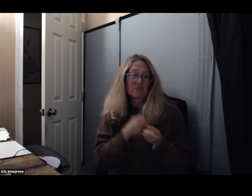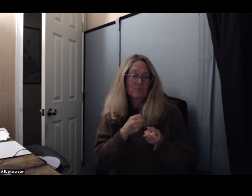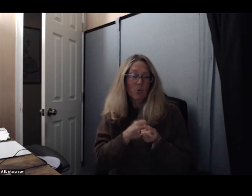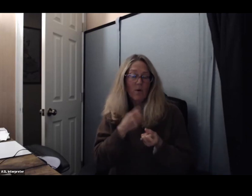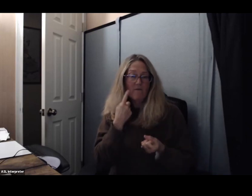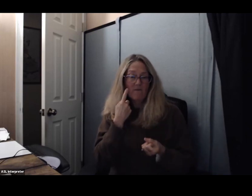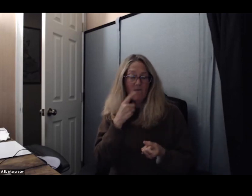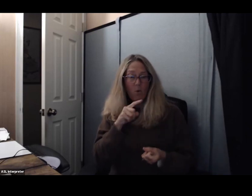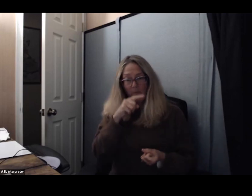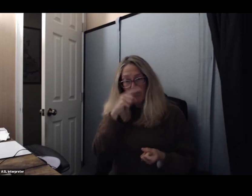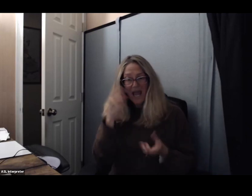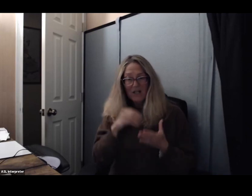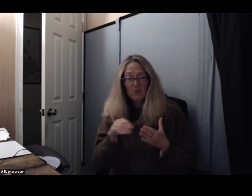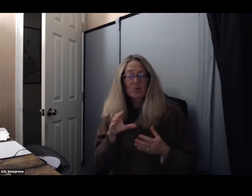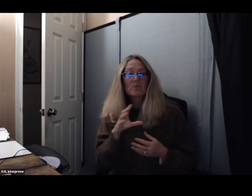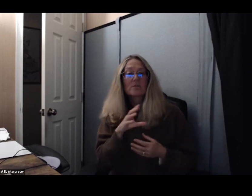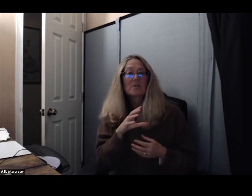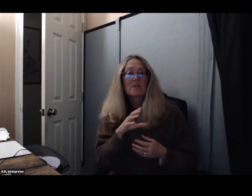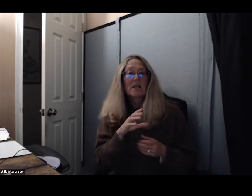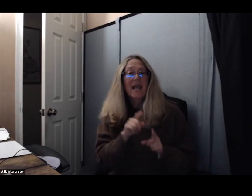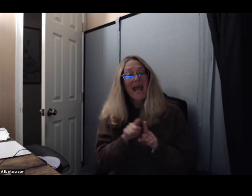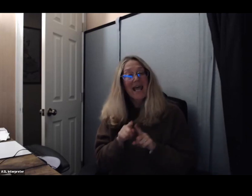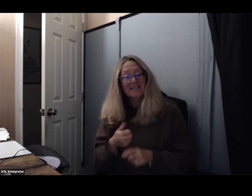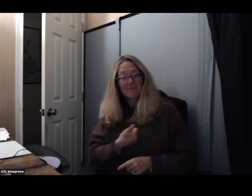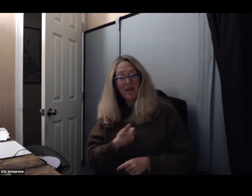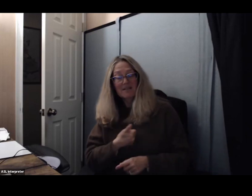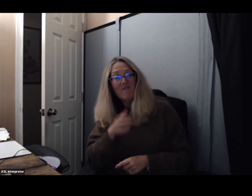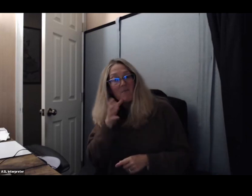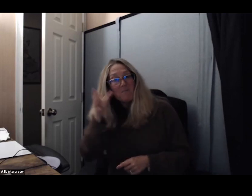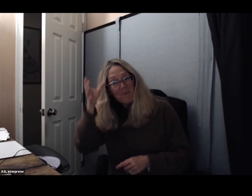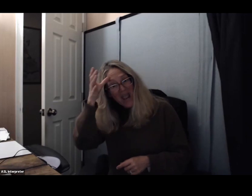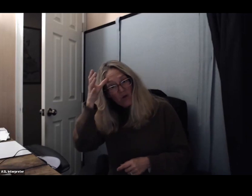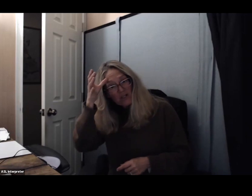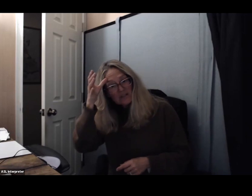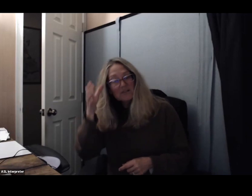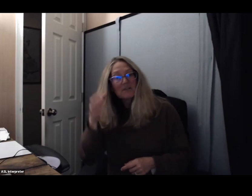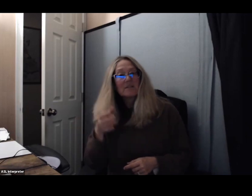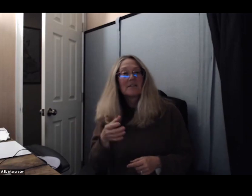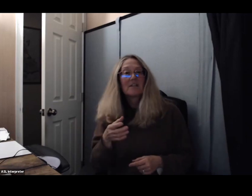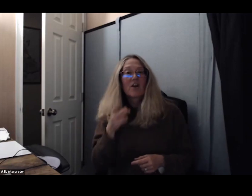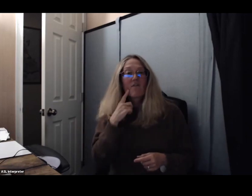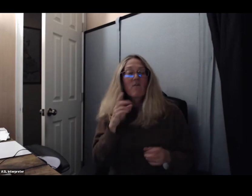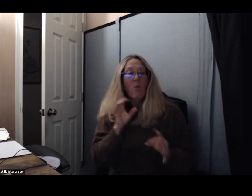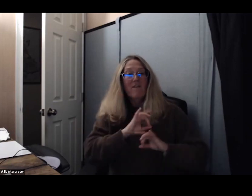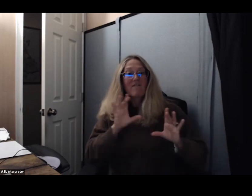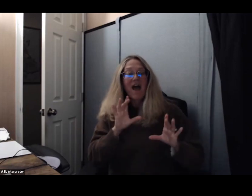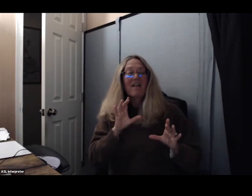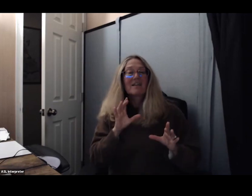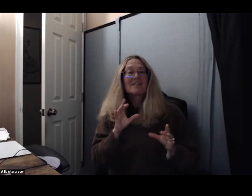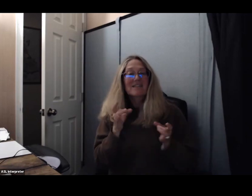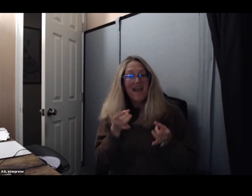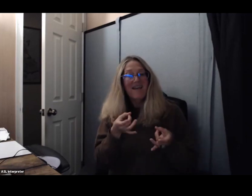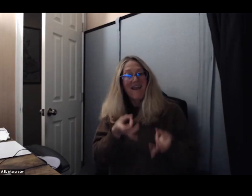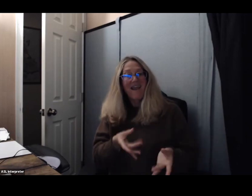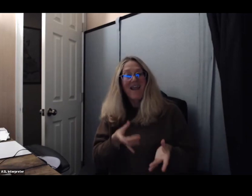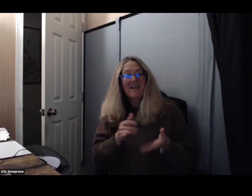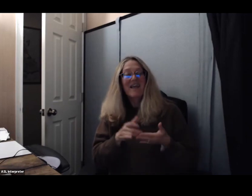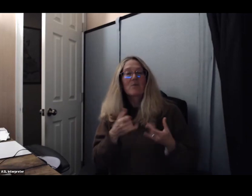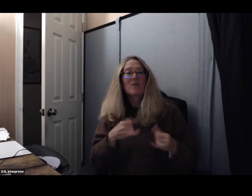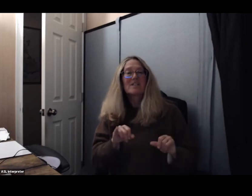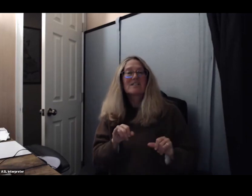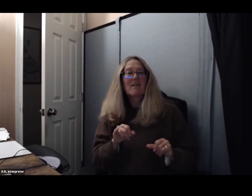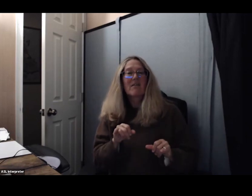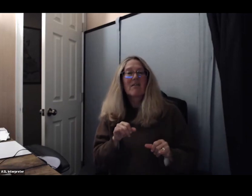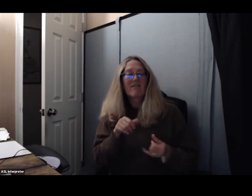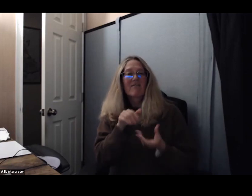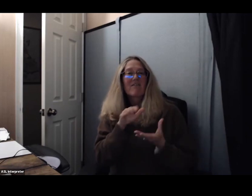Black students and us parents for the violence and the hate that they're still dealing with on a